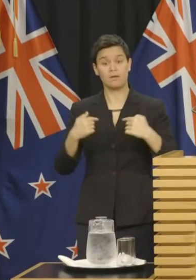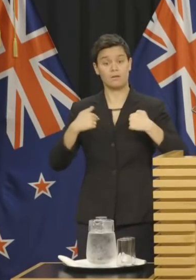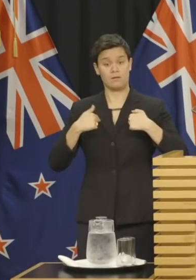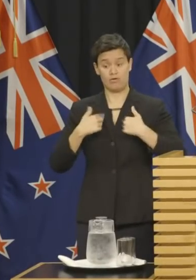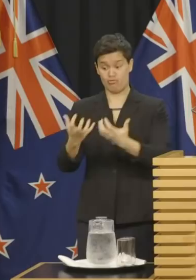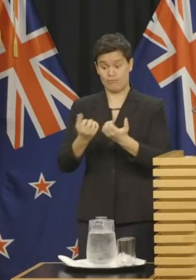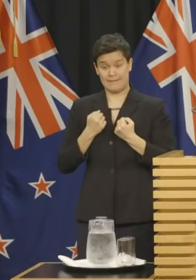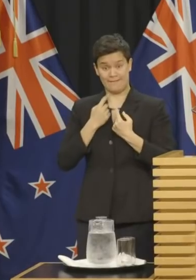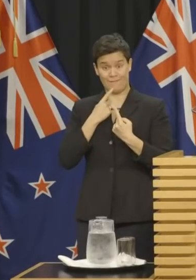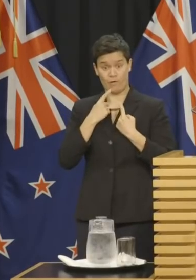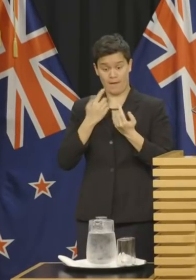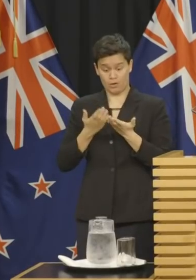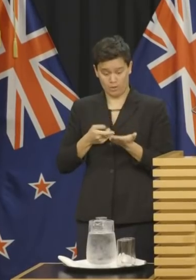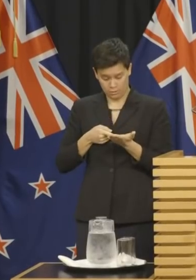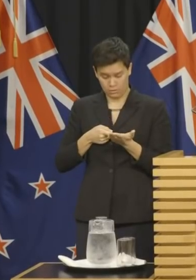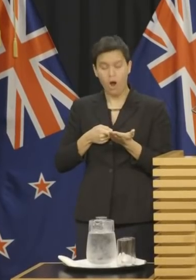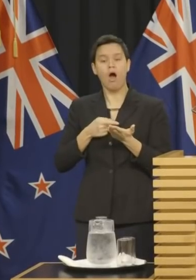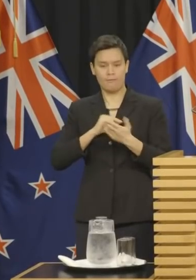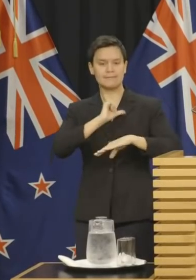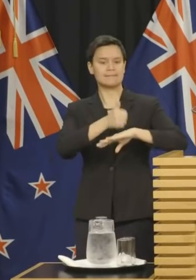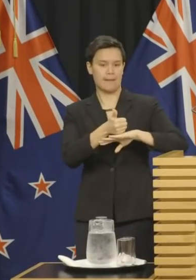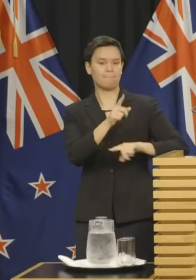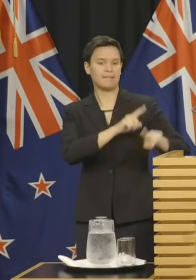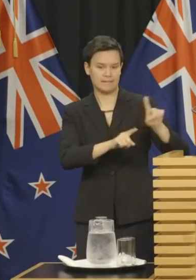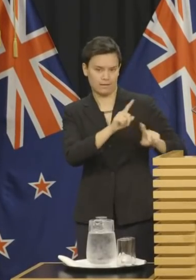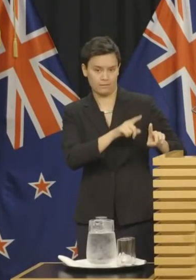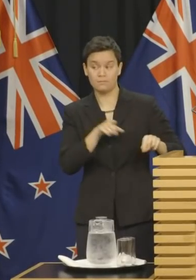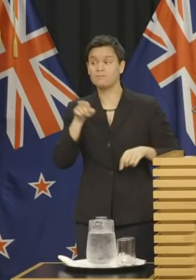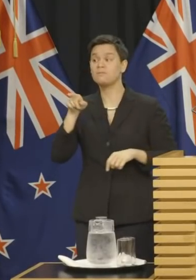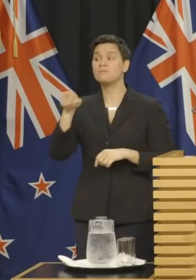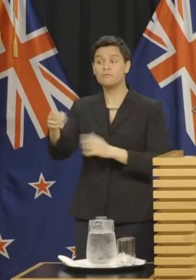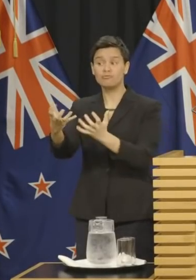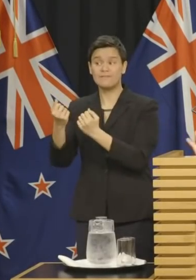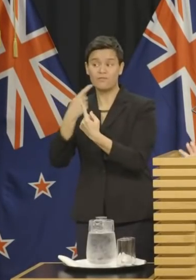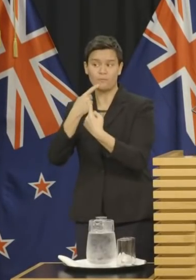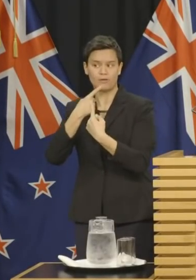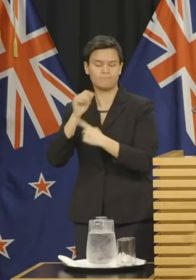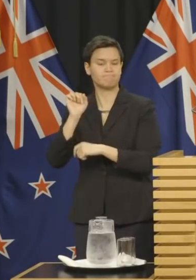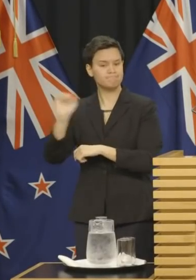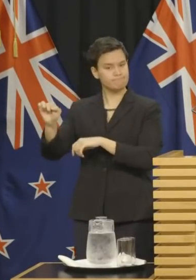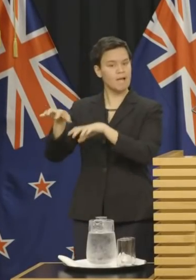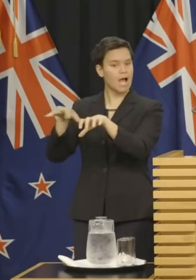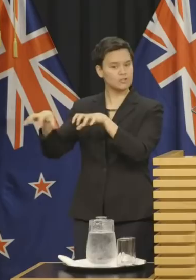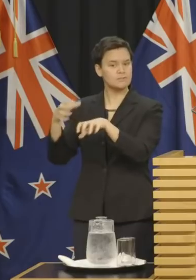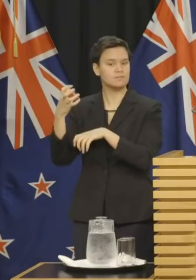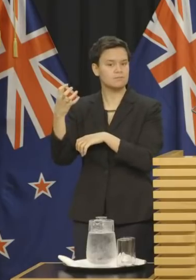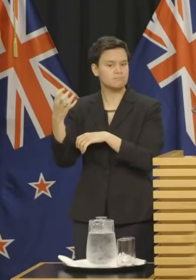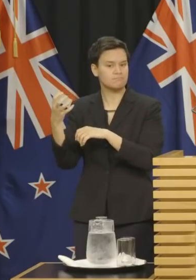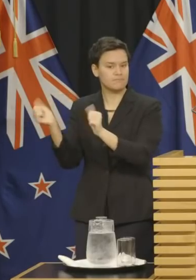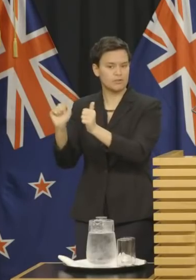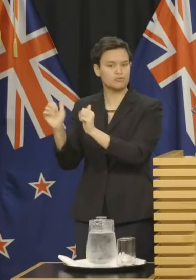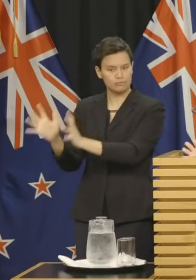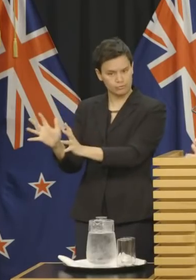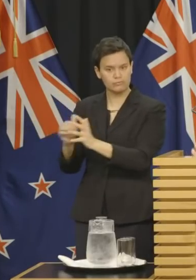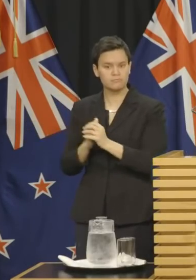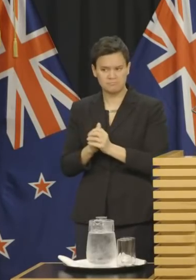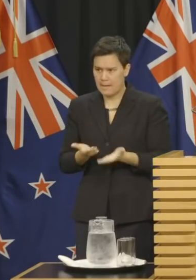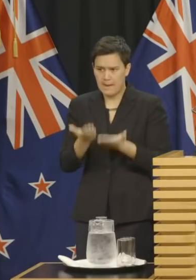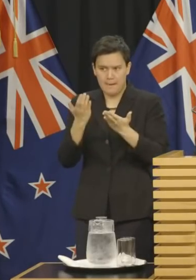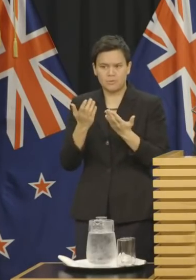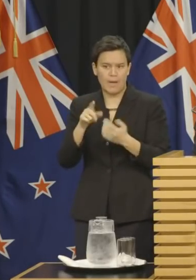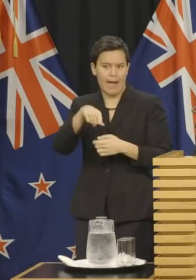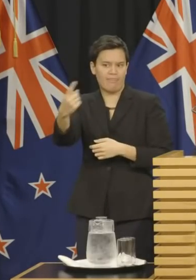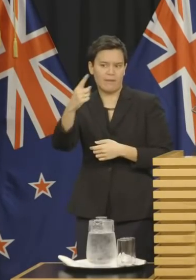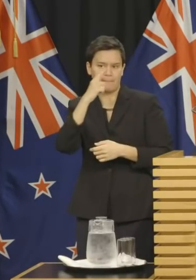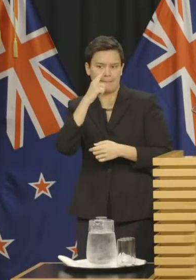to deal with the information I received and that she has chosen to deal with the information she's received. It is up to everyone else's judgment as to what is appropriate or